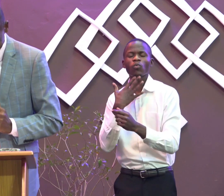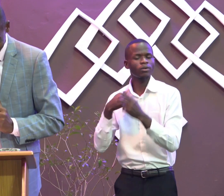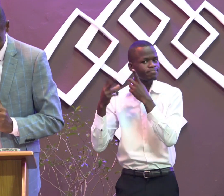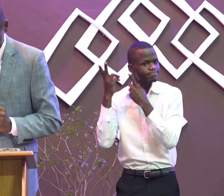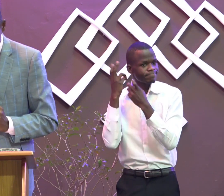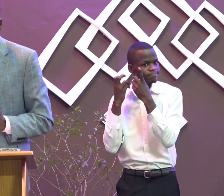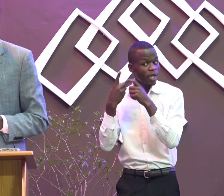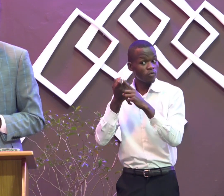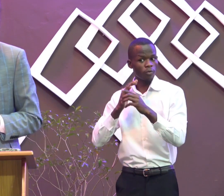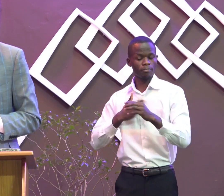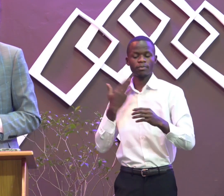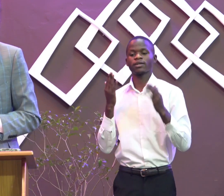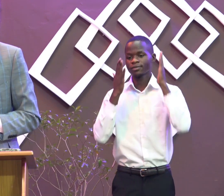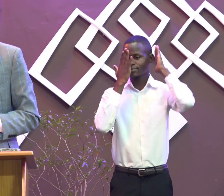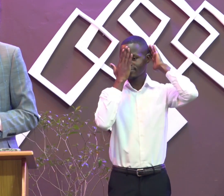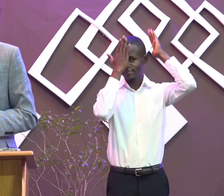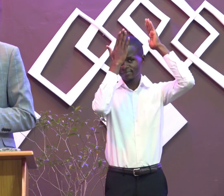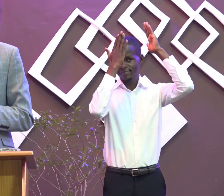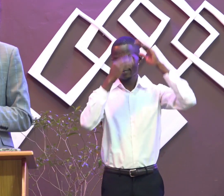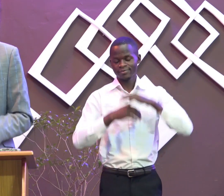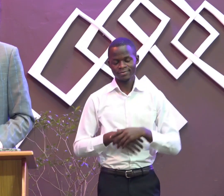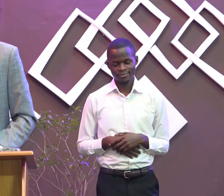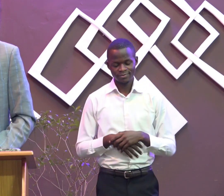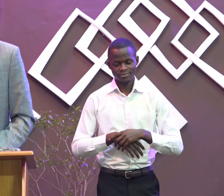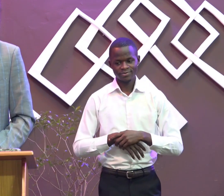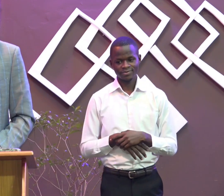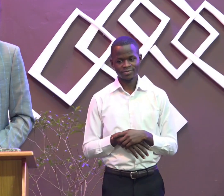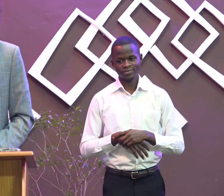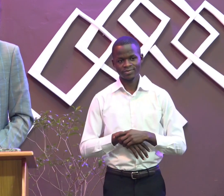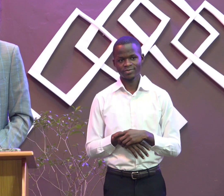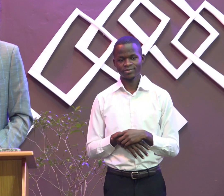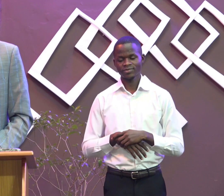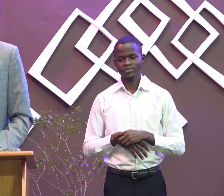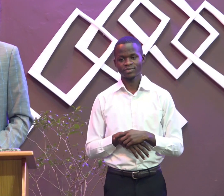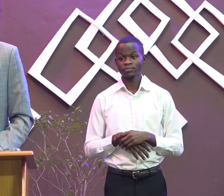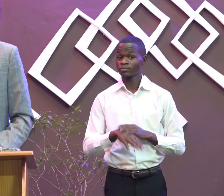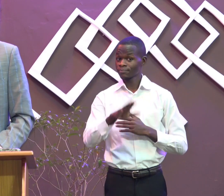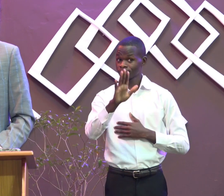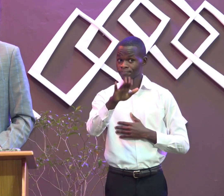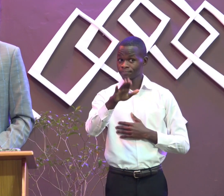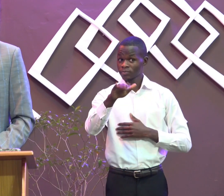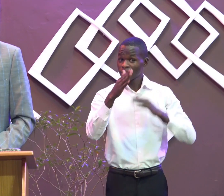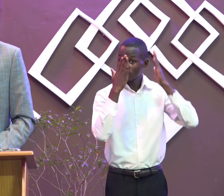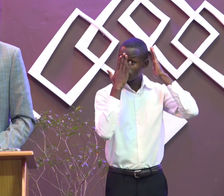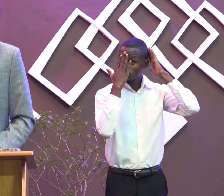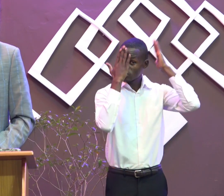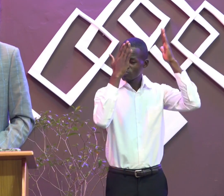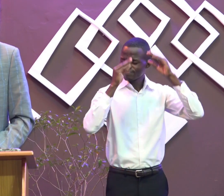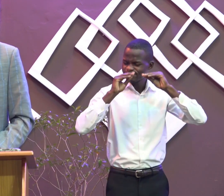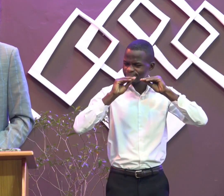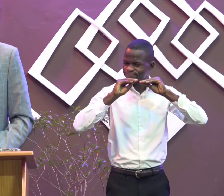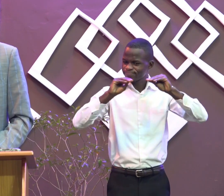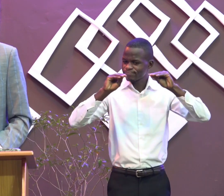but I'd also come. The place was so cold, but I had the love to hear from my bishop. Bishop yatuyigiriza ekiyitibwa